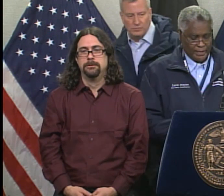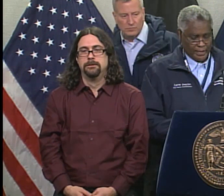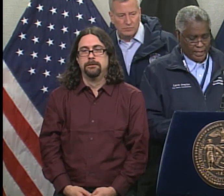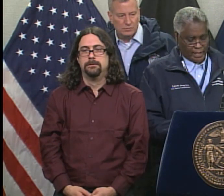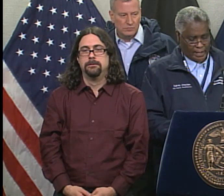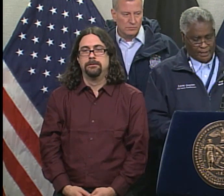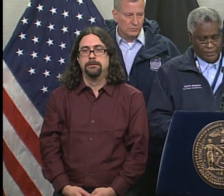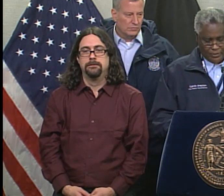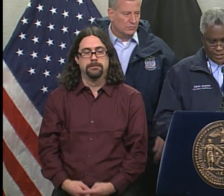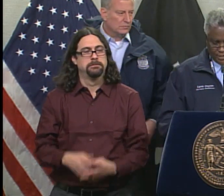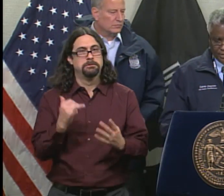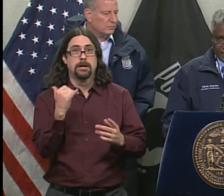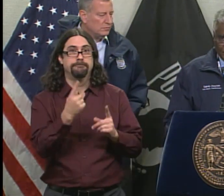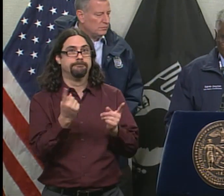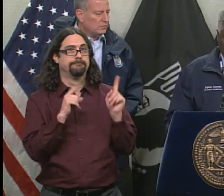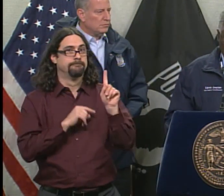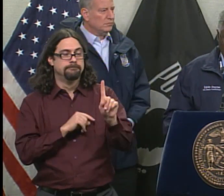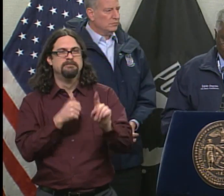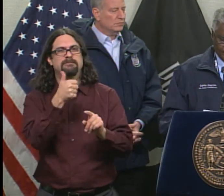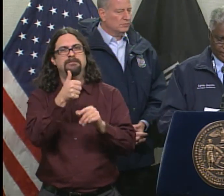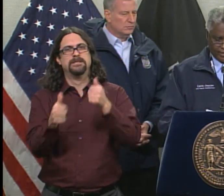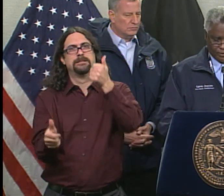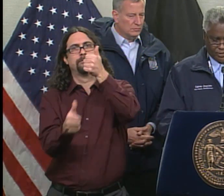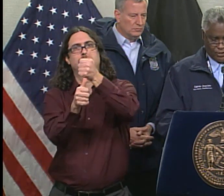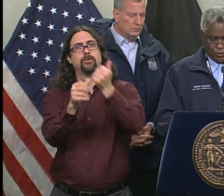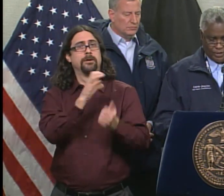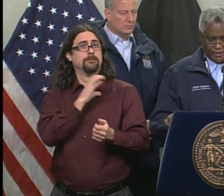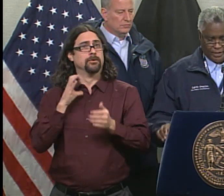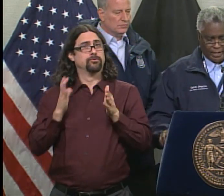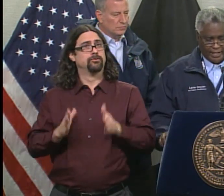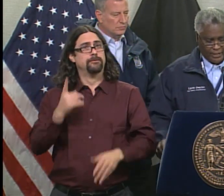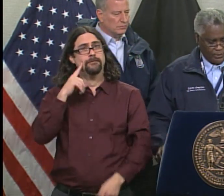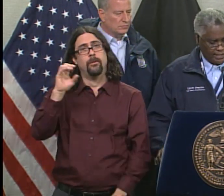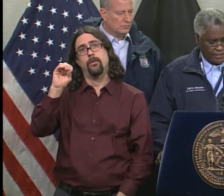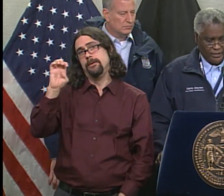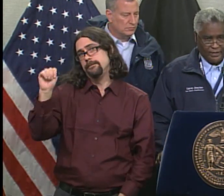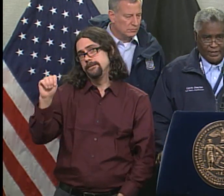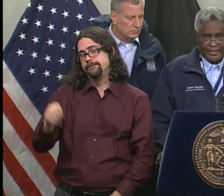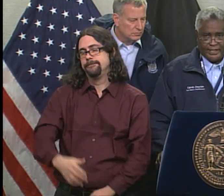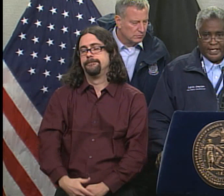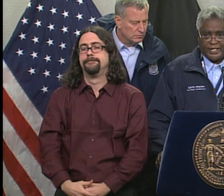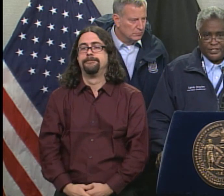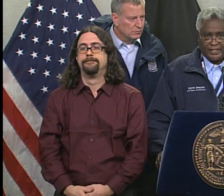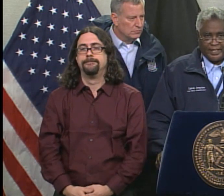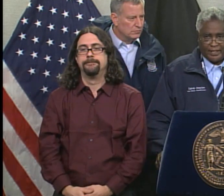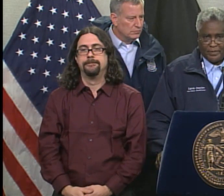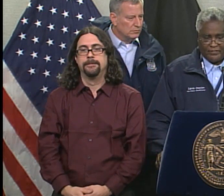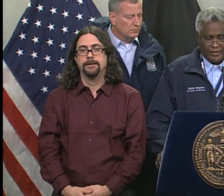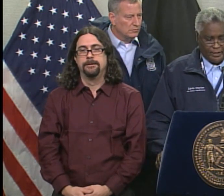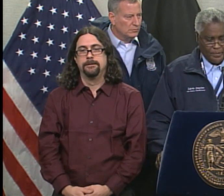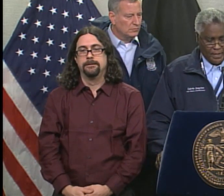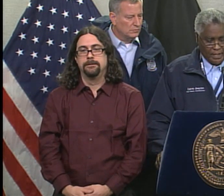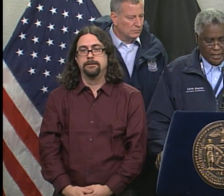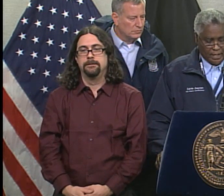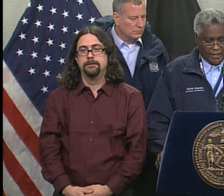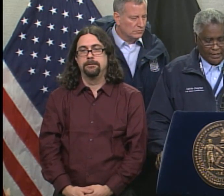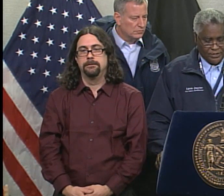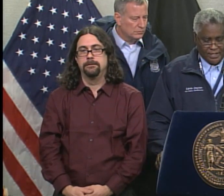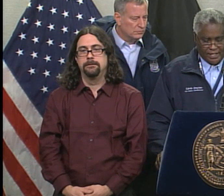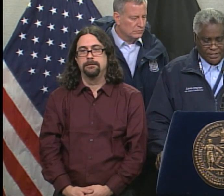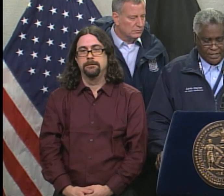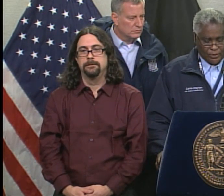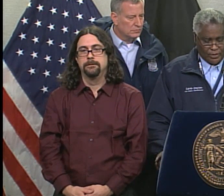everyone. We continue to keep our EOC open as we get into heavily engaged in the cleanup effort here.